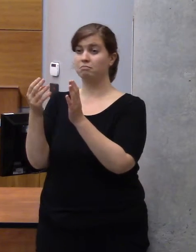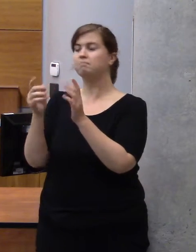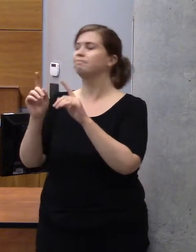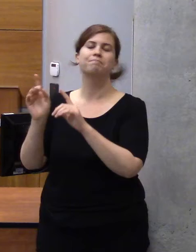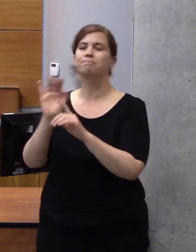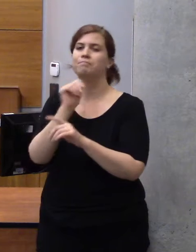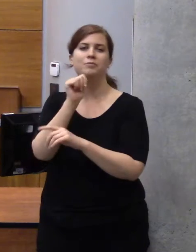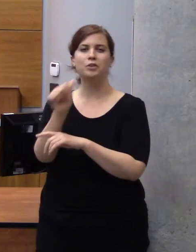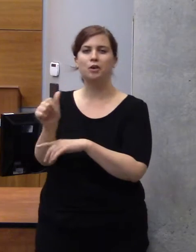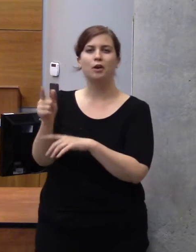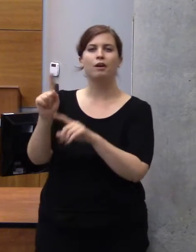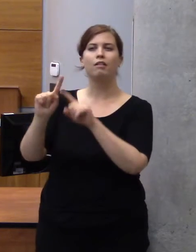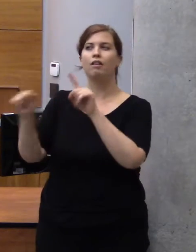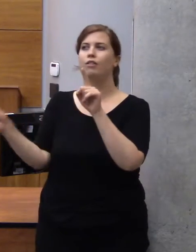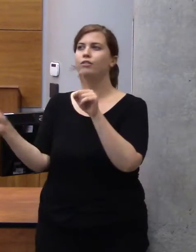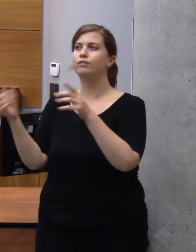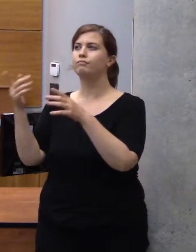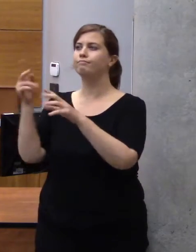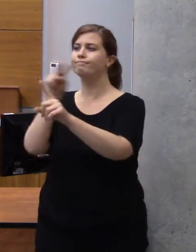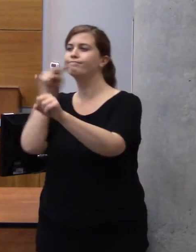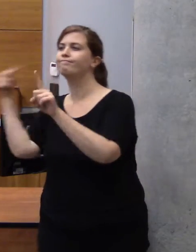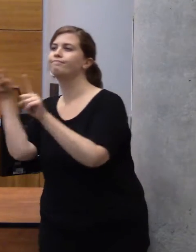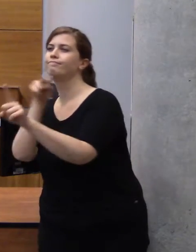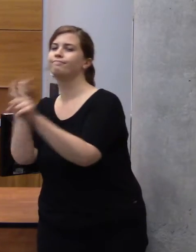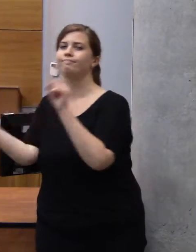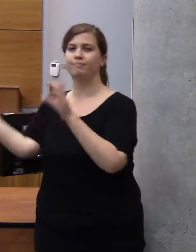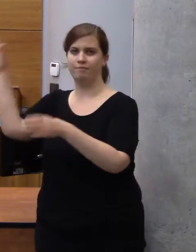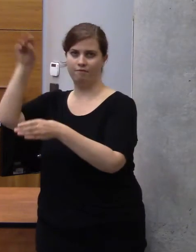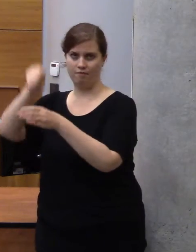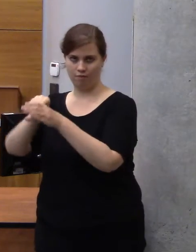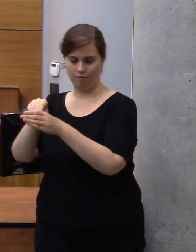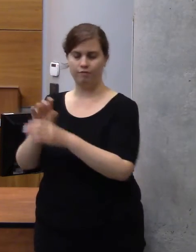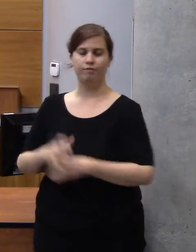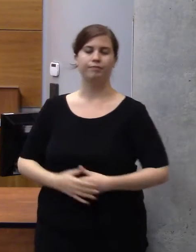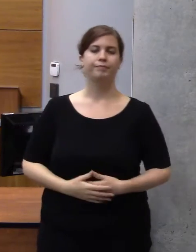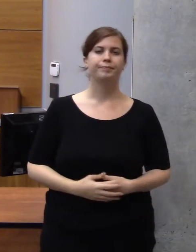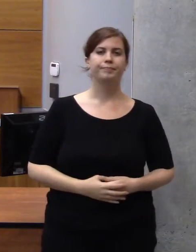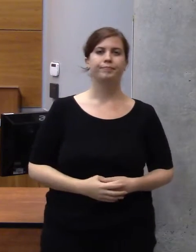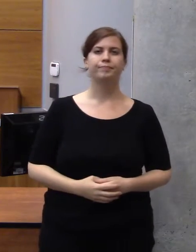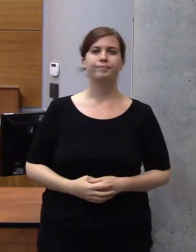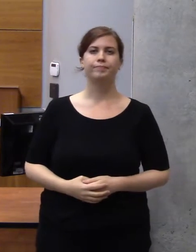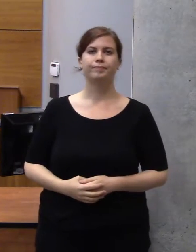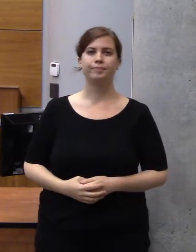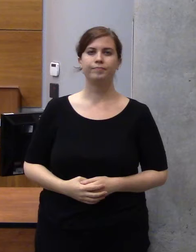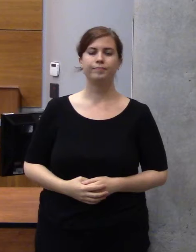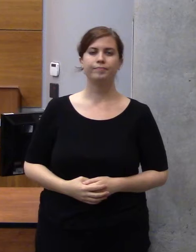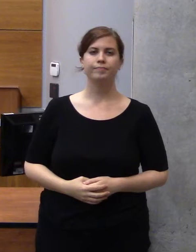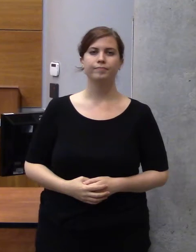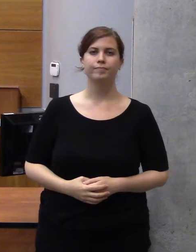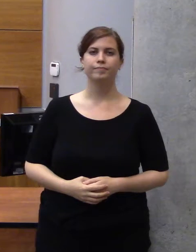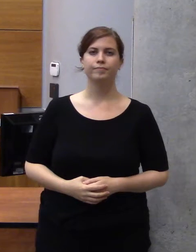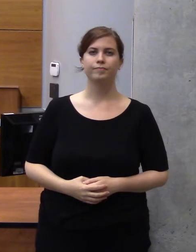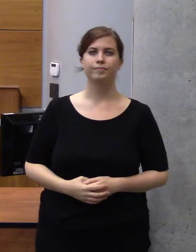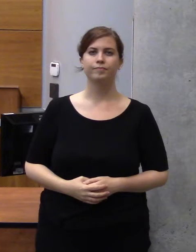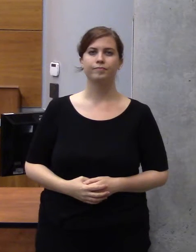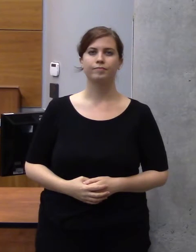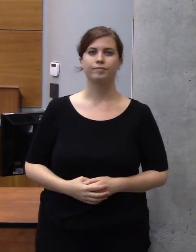expertise because they knew the community. So for you all in not-for-profits that you'll work with, keep that in mind, see what you can do